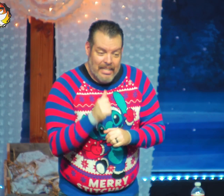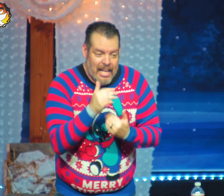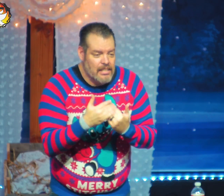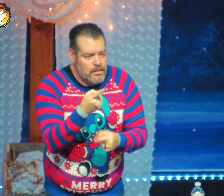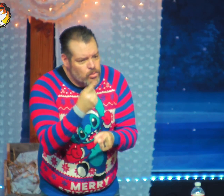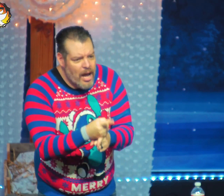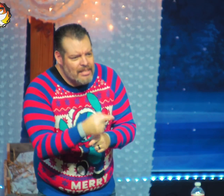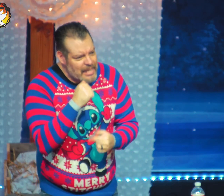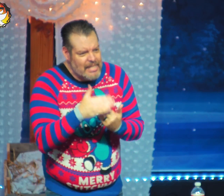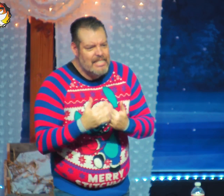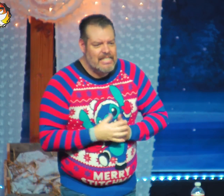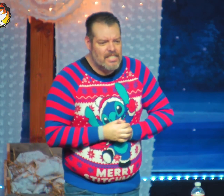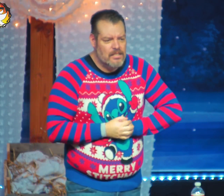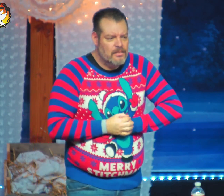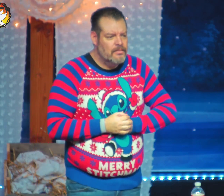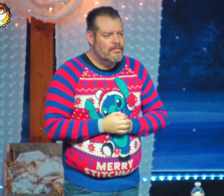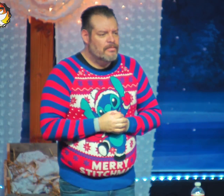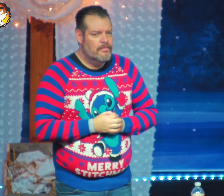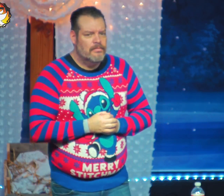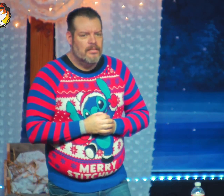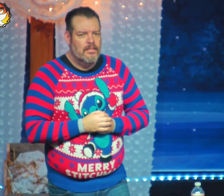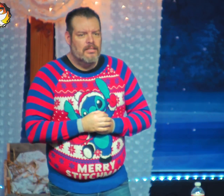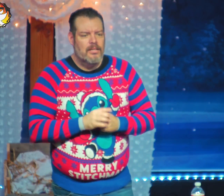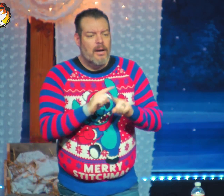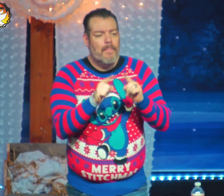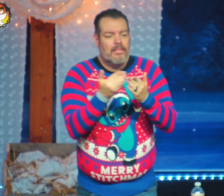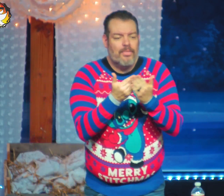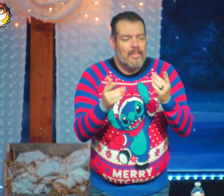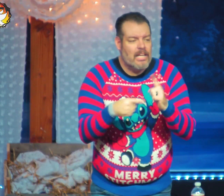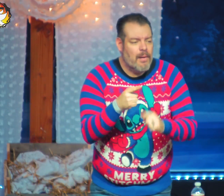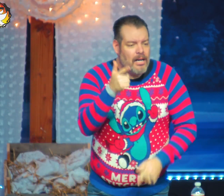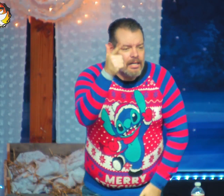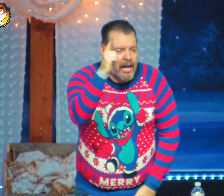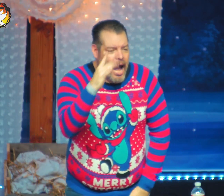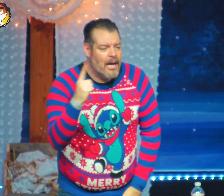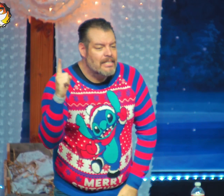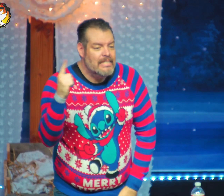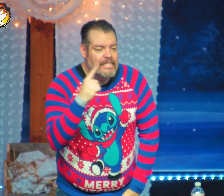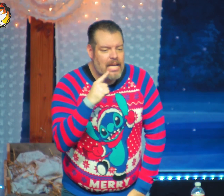Self-control's on there. Peace, patience, kindness, gentleness.